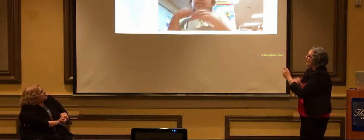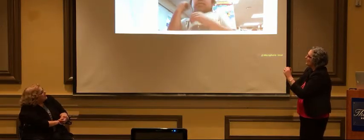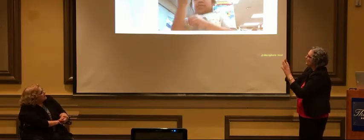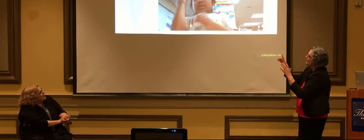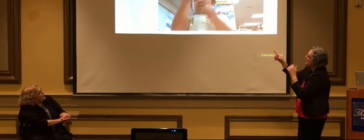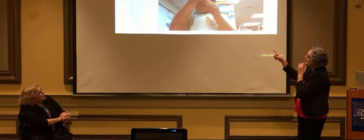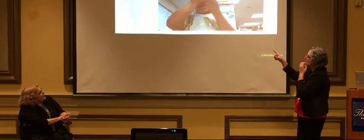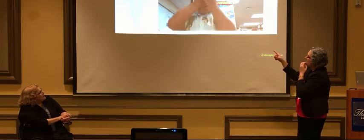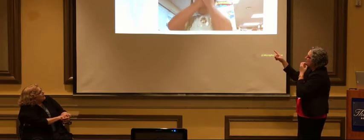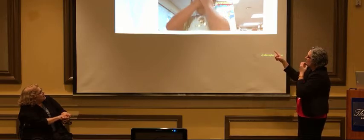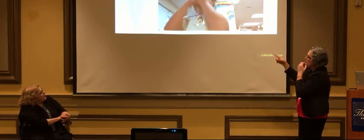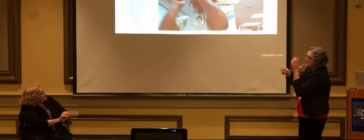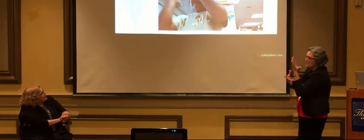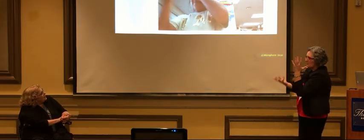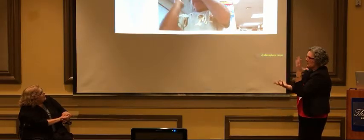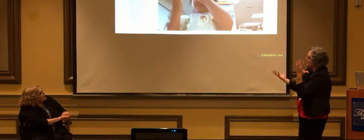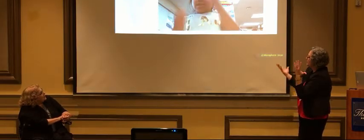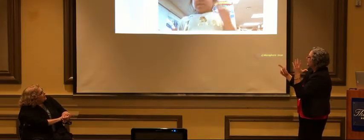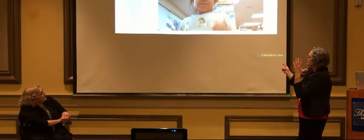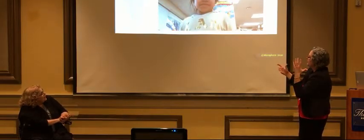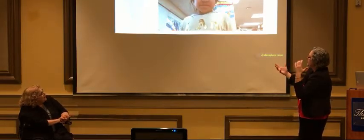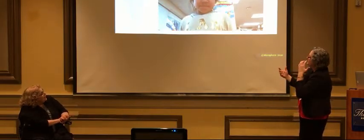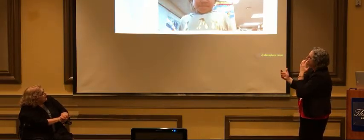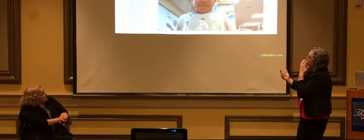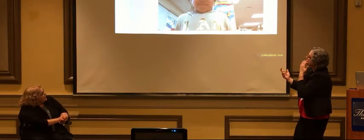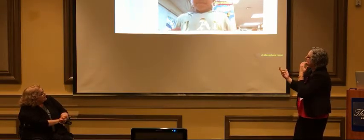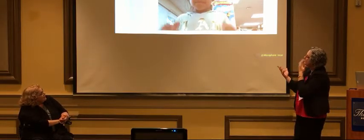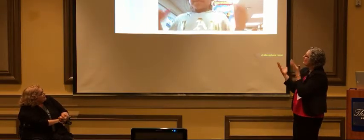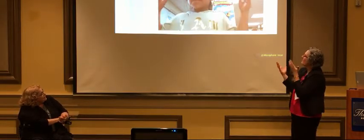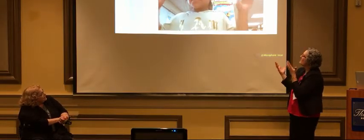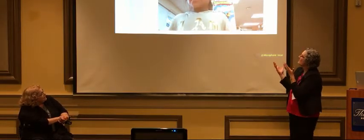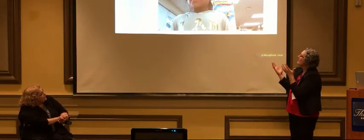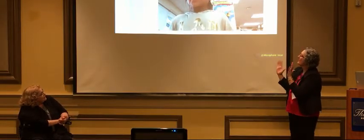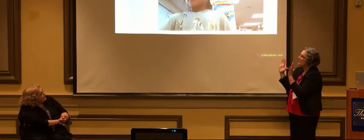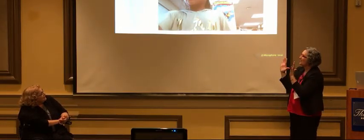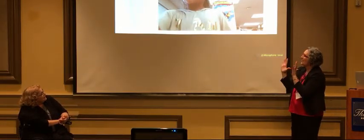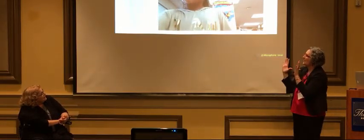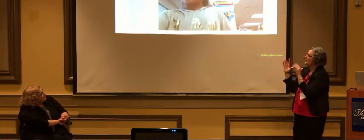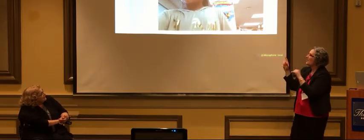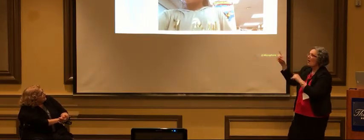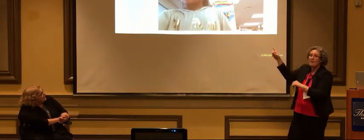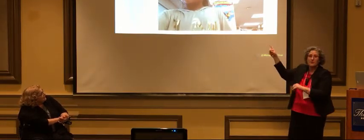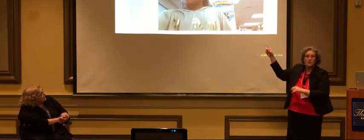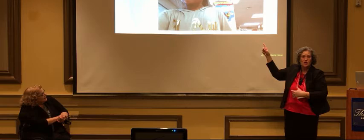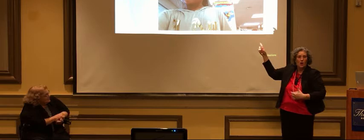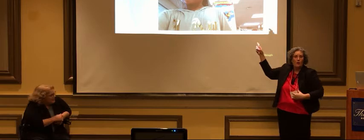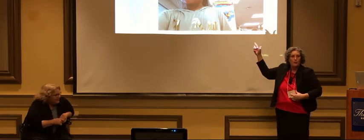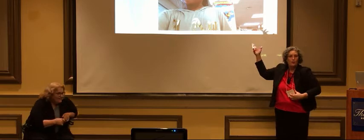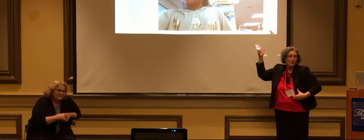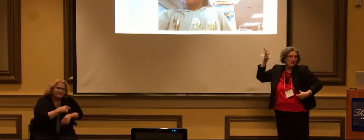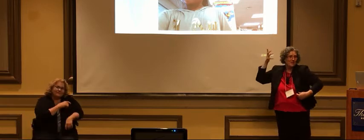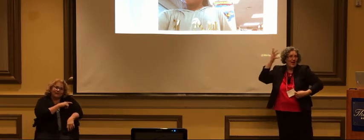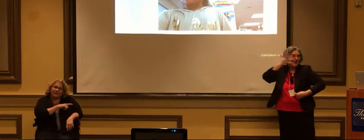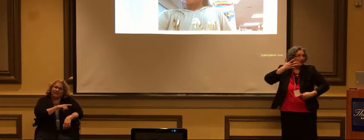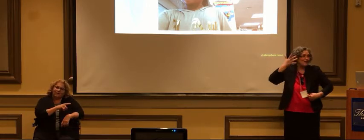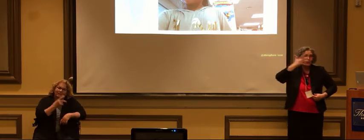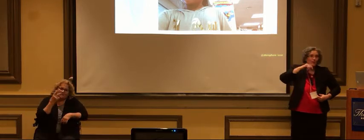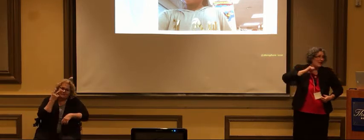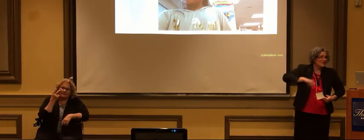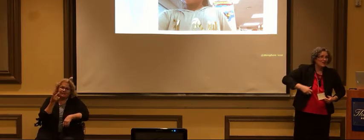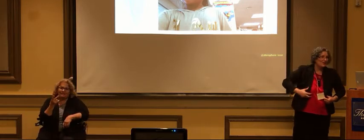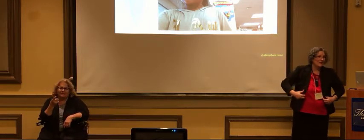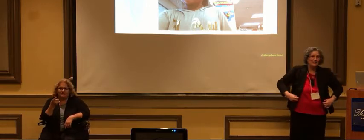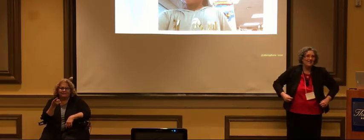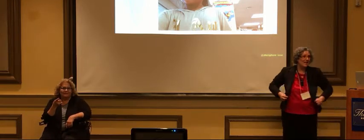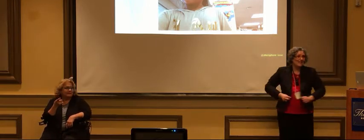There we go, I clarified about the piñata. I was like, where's the tree of the piñata? That's it. So you can tell